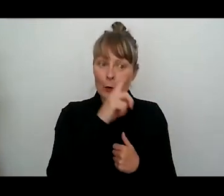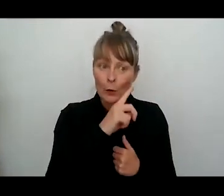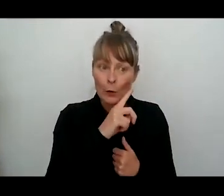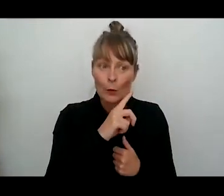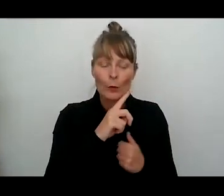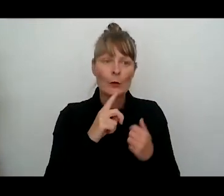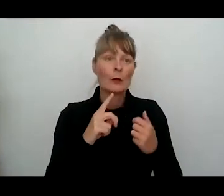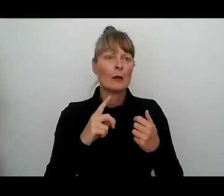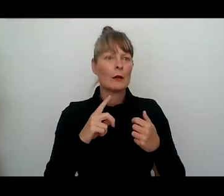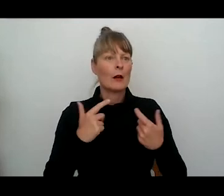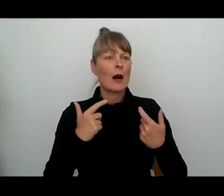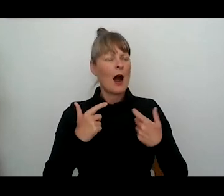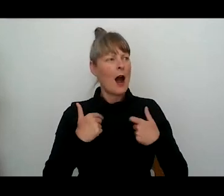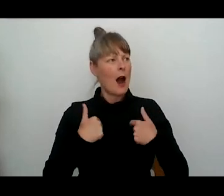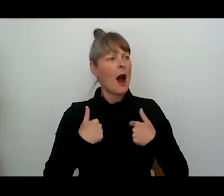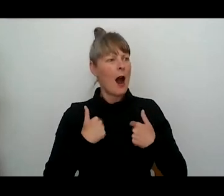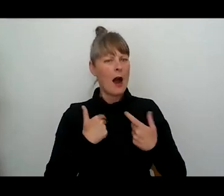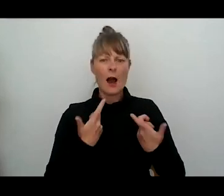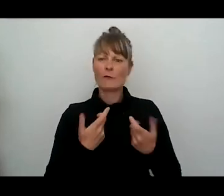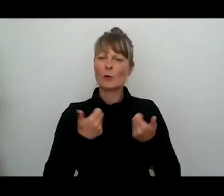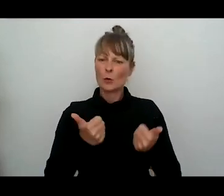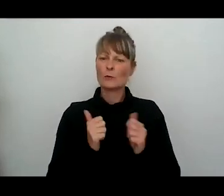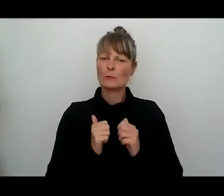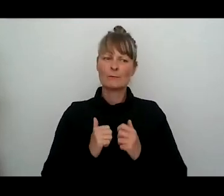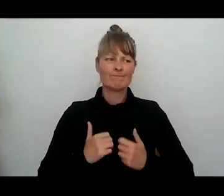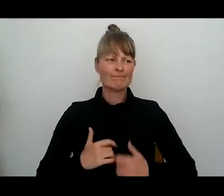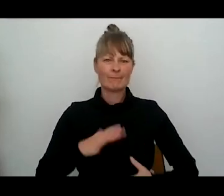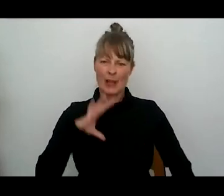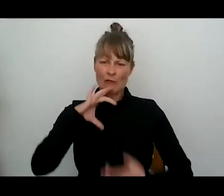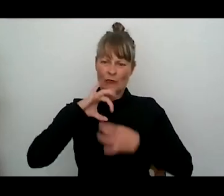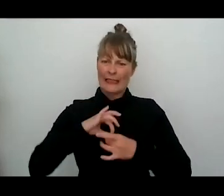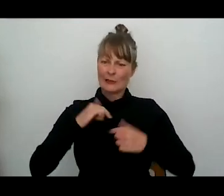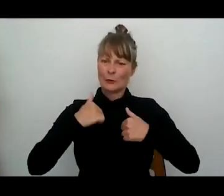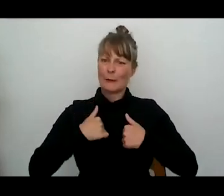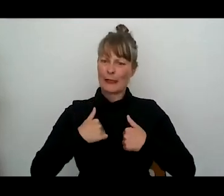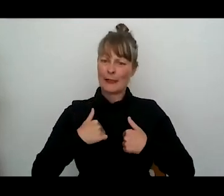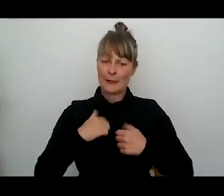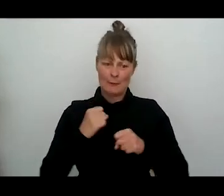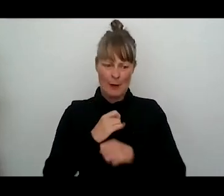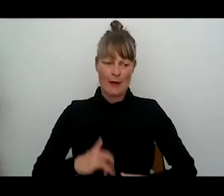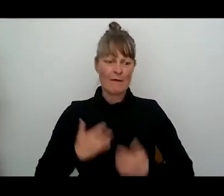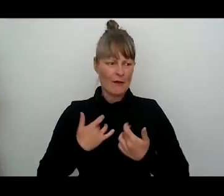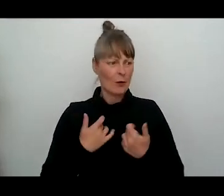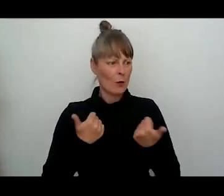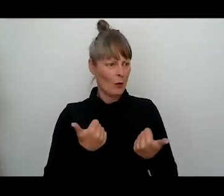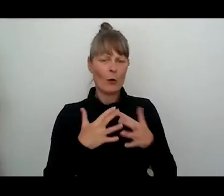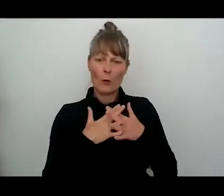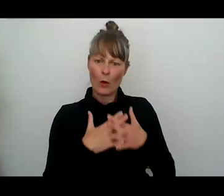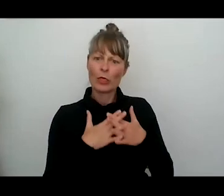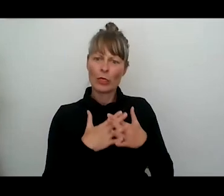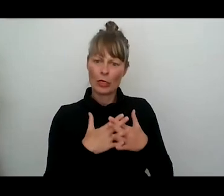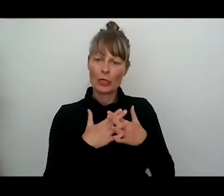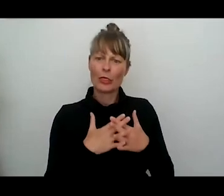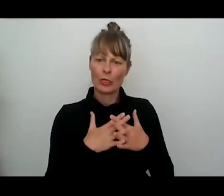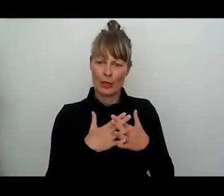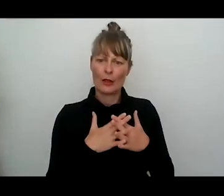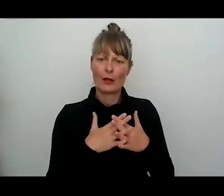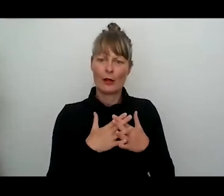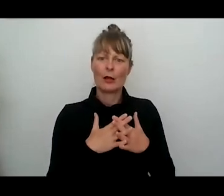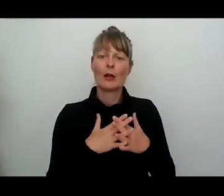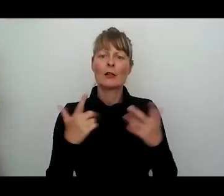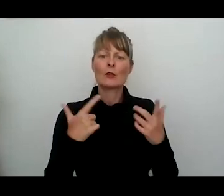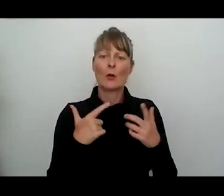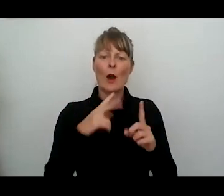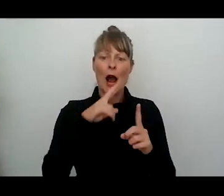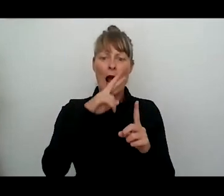weakness. And so I pursued audiology. And as soon as I did some papers, got in 2 days before the program